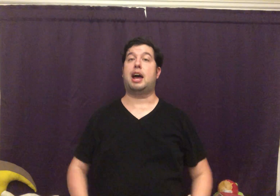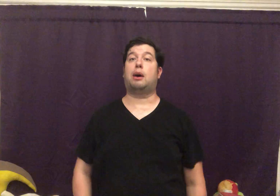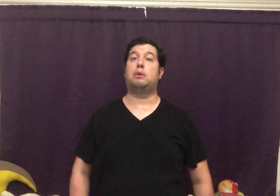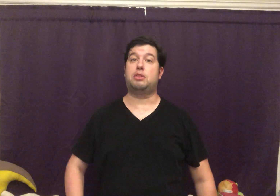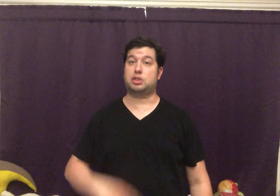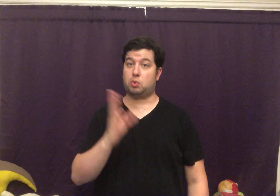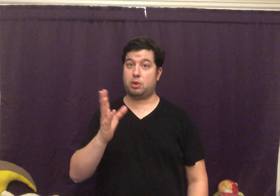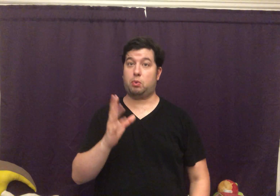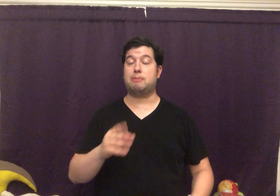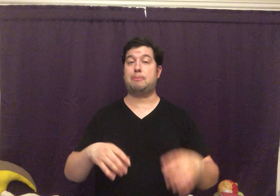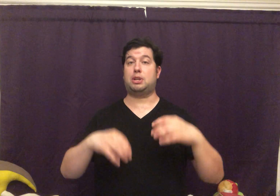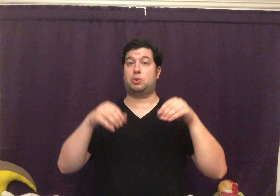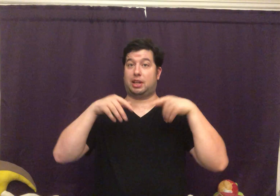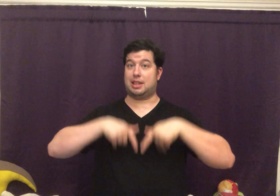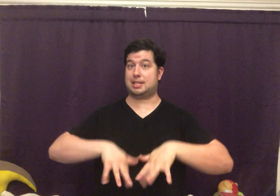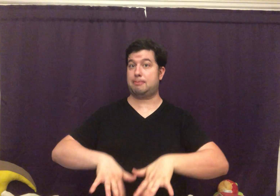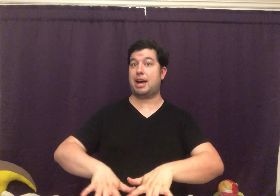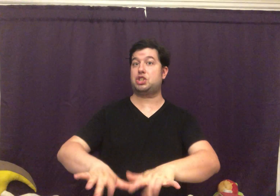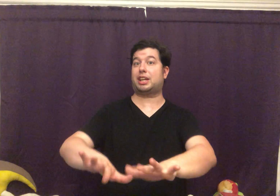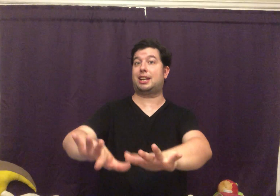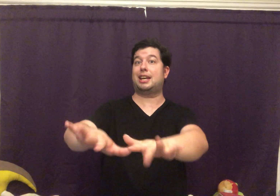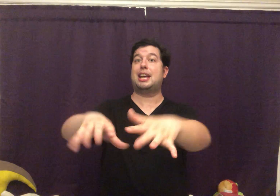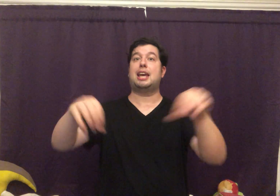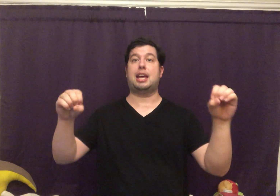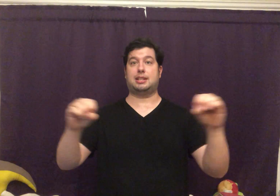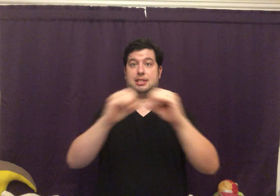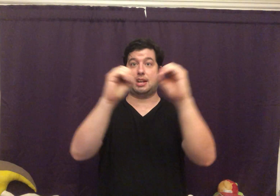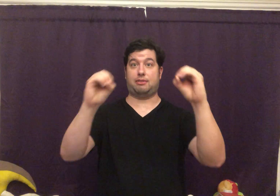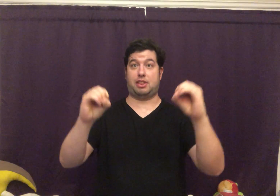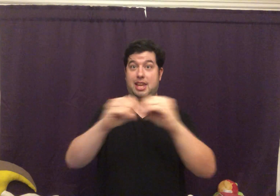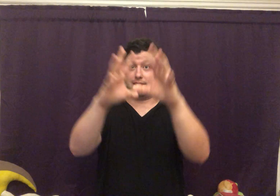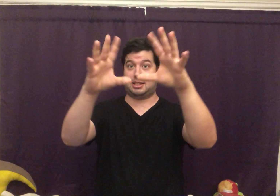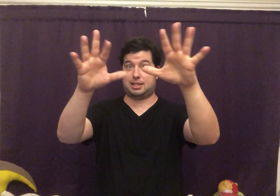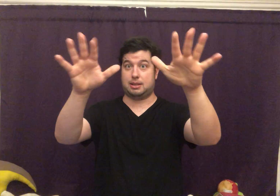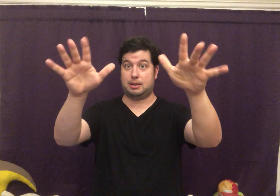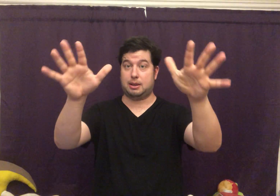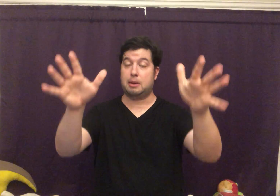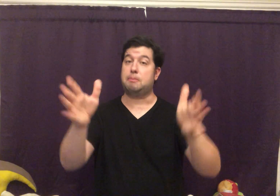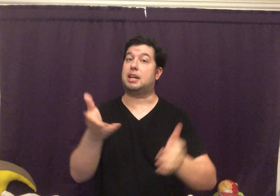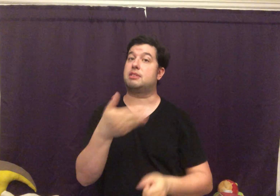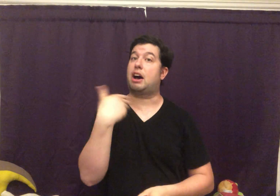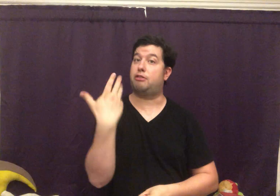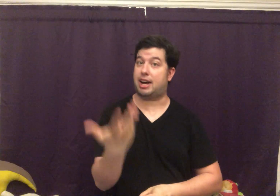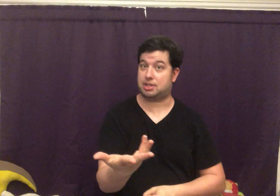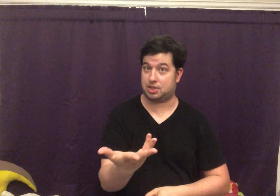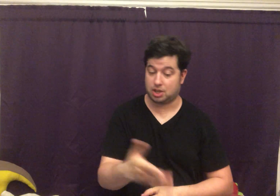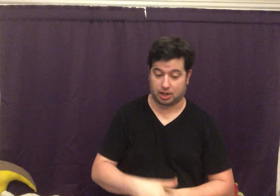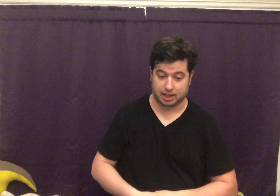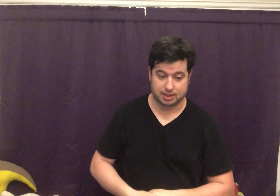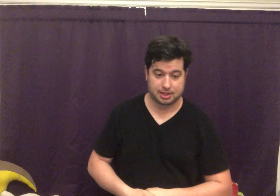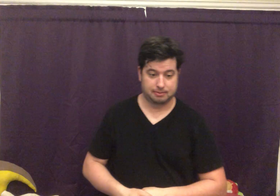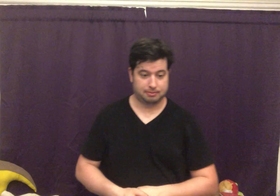Now, this one, we might be doing this magic instead of this because of how fast the song is.